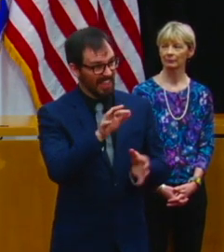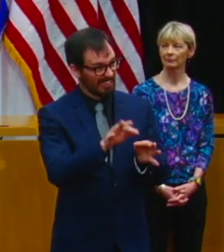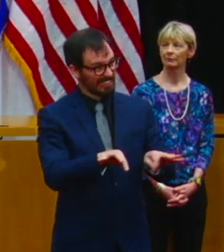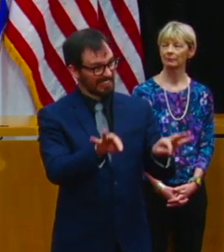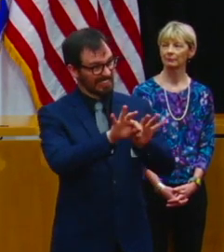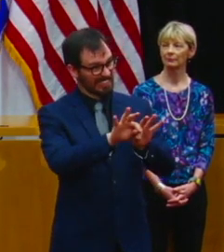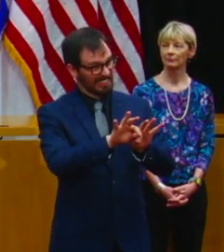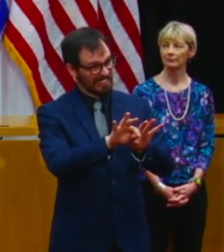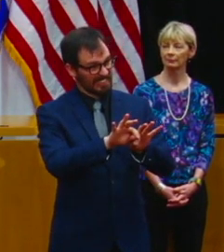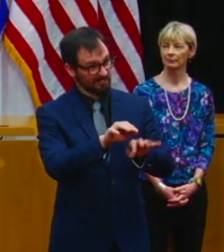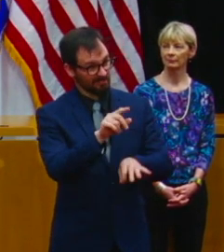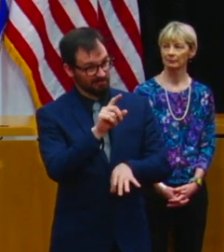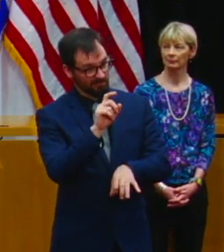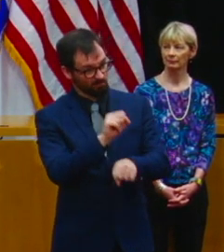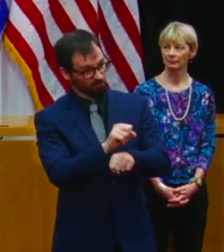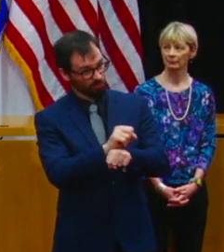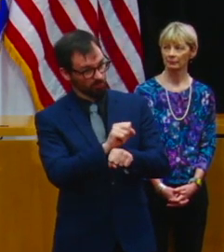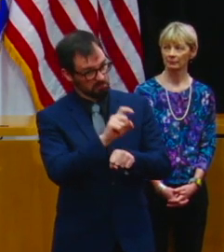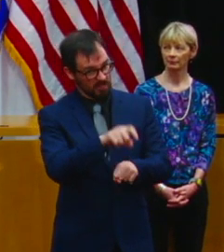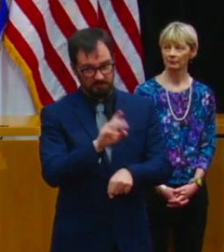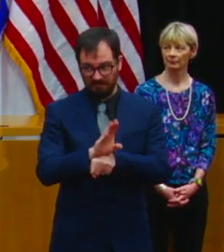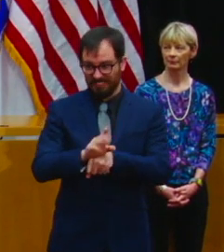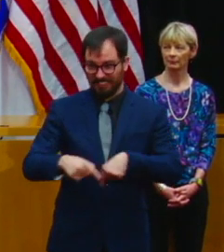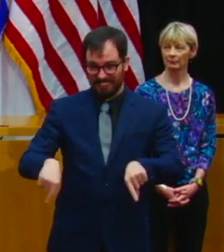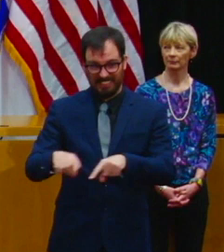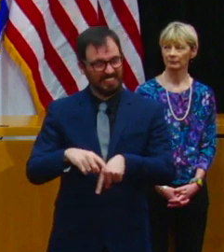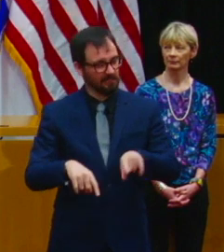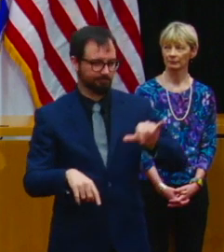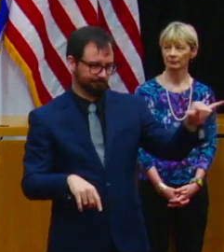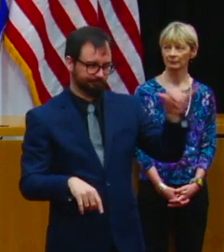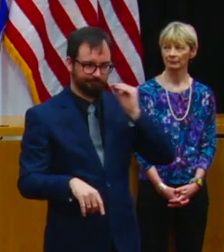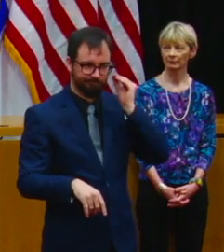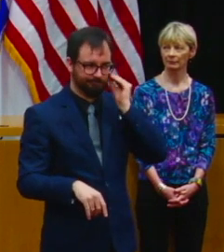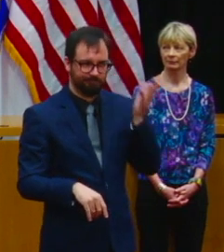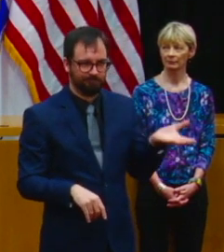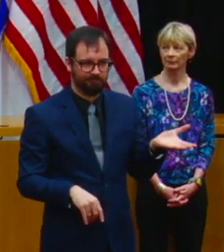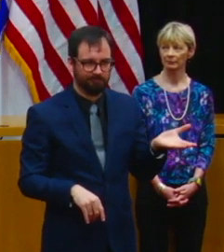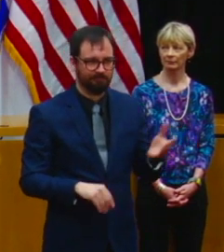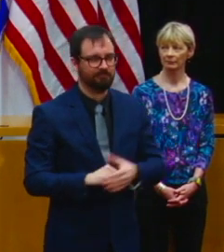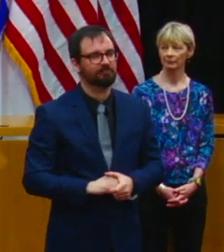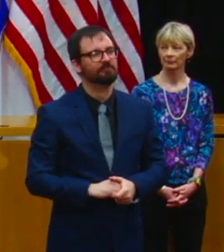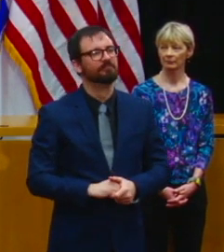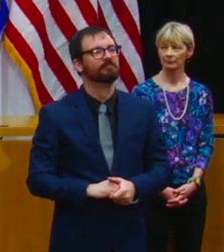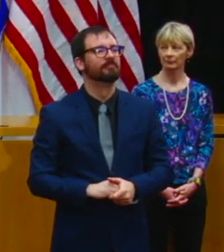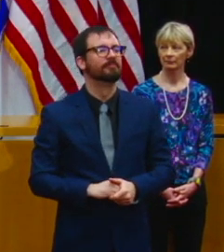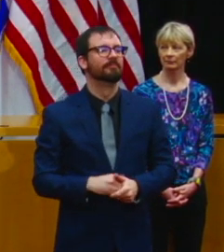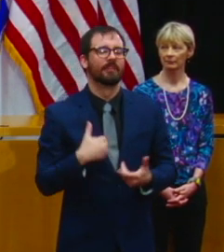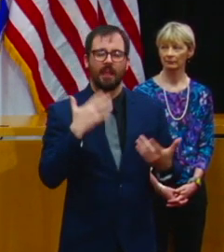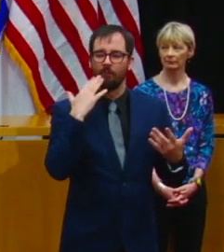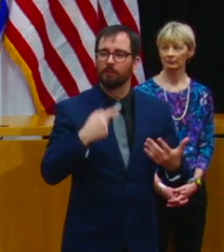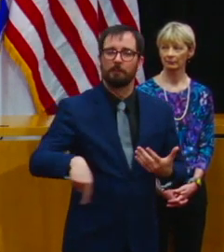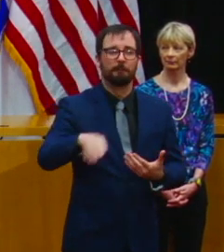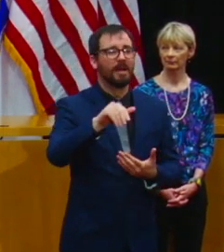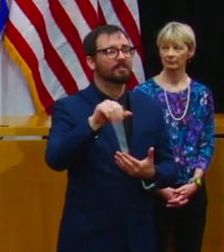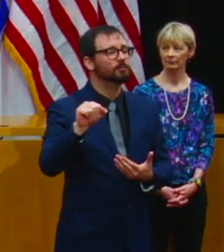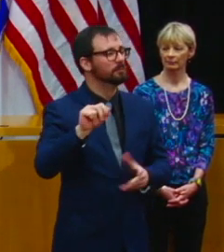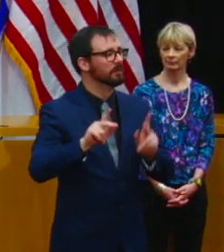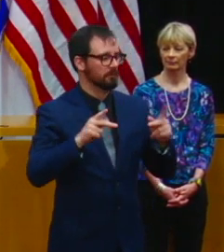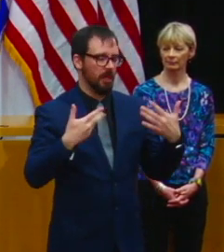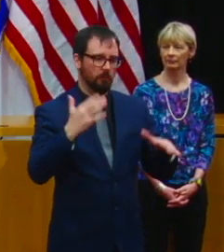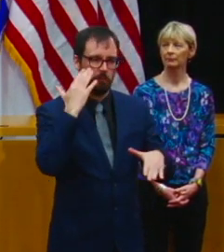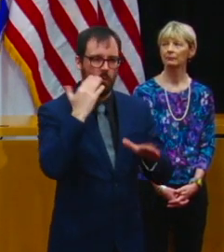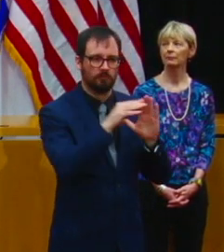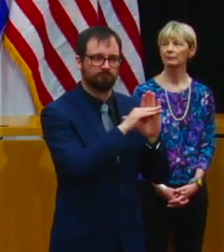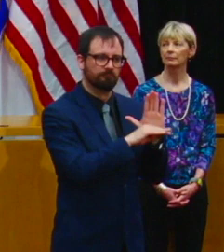we believe that the folks who are working in Massachusetts at this point in time are pretty clear on the guidance that we've set out there for the people who